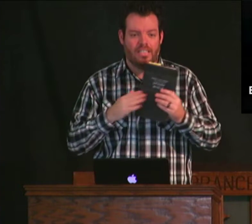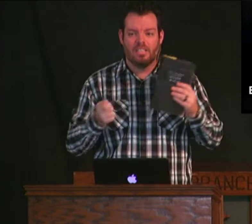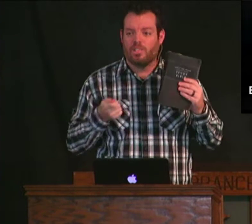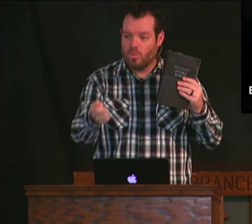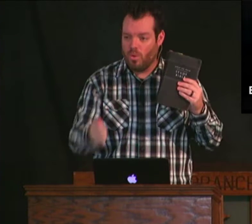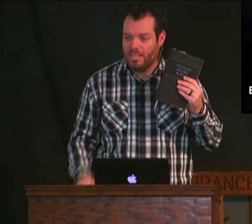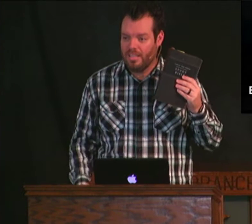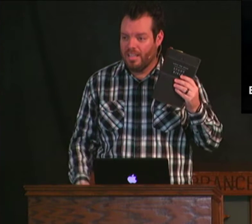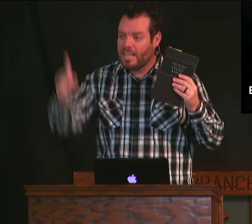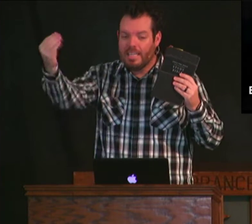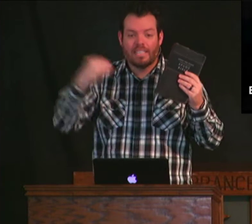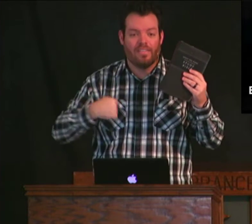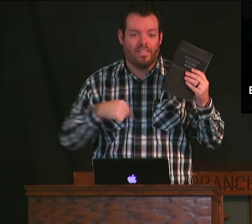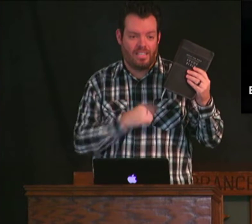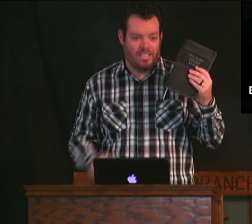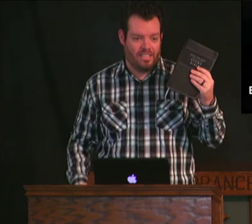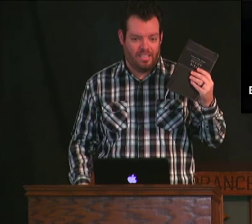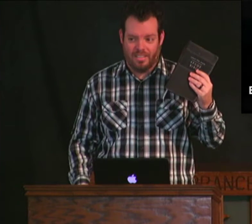the sword that he has given us.